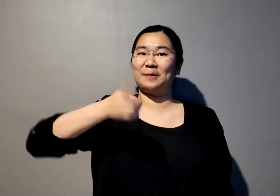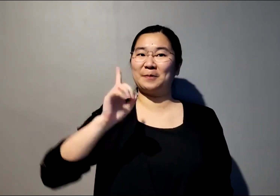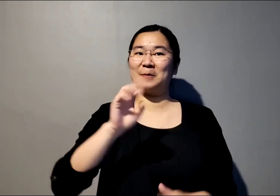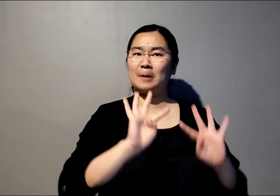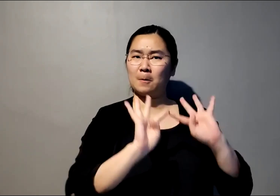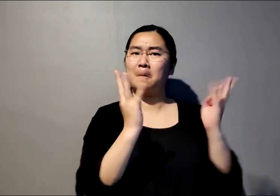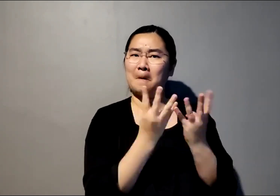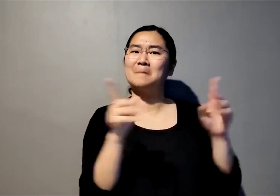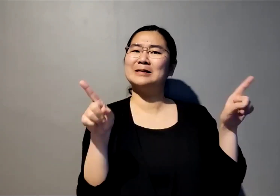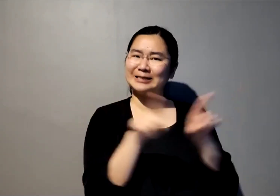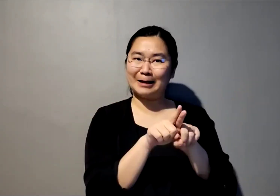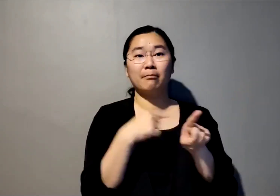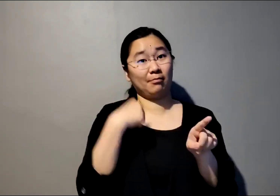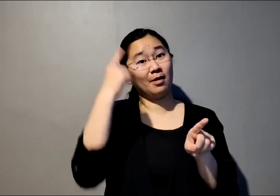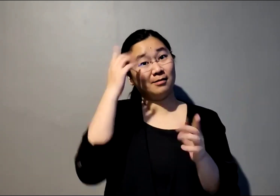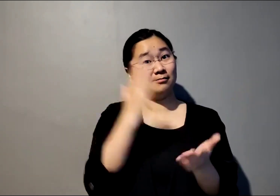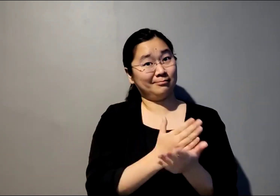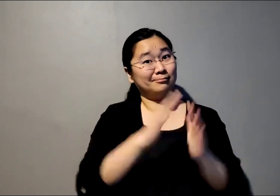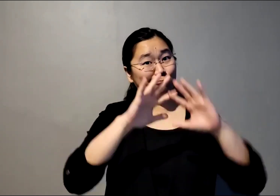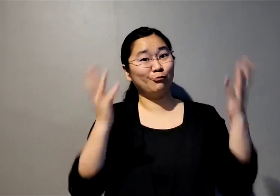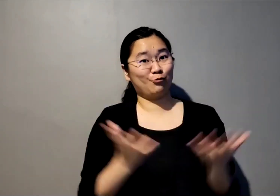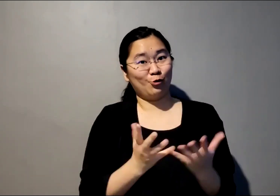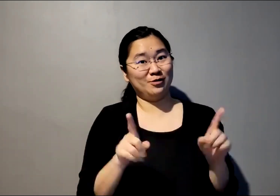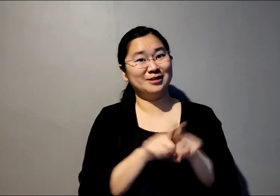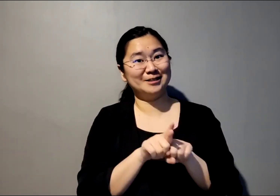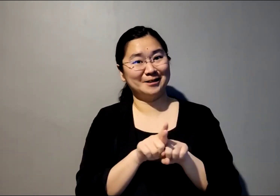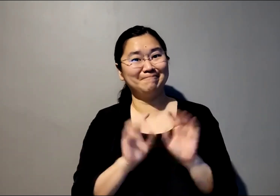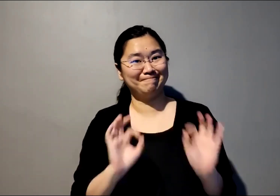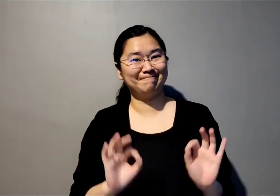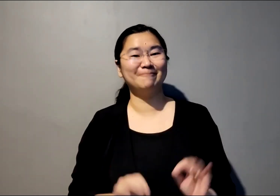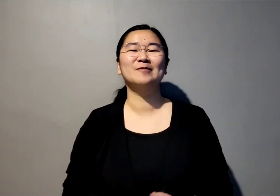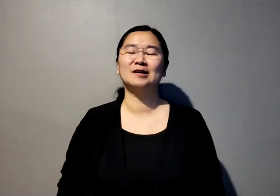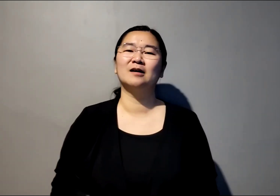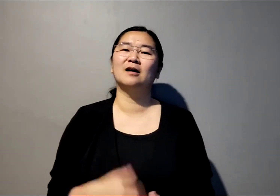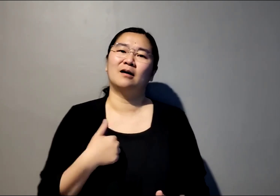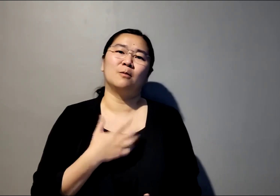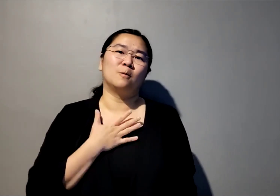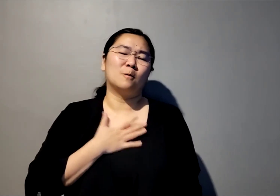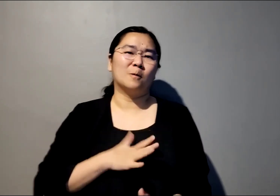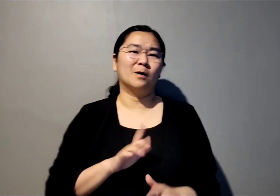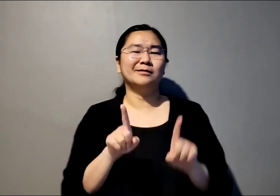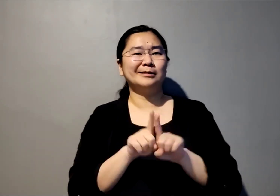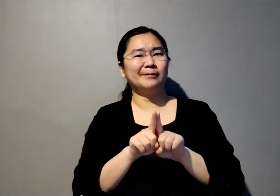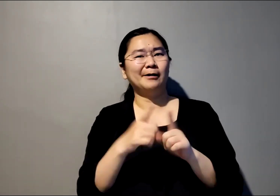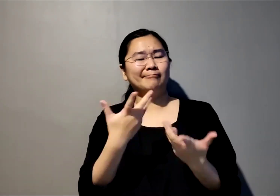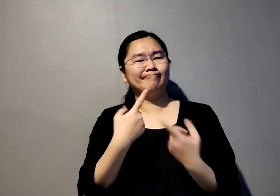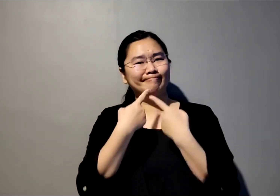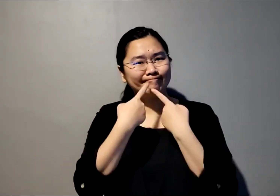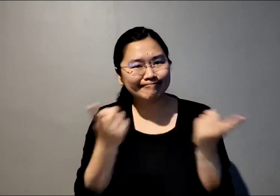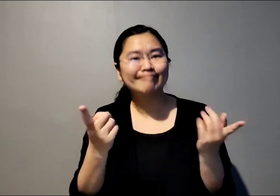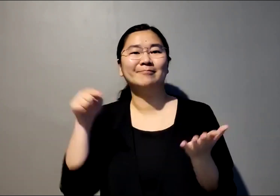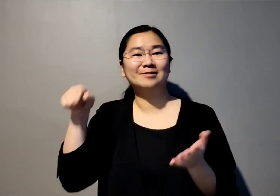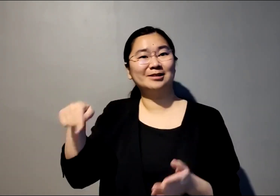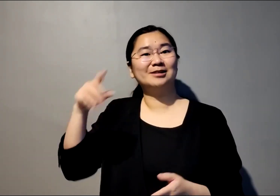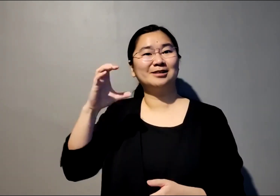the CRPD committee can, through monitoring the Article 32, the